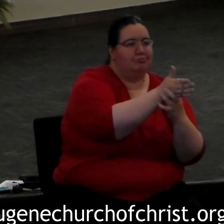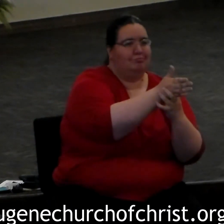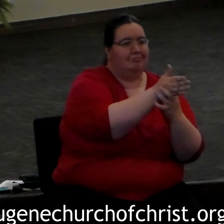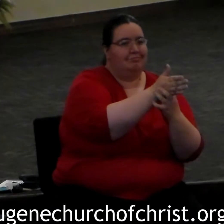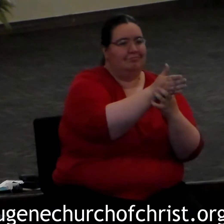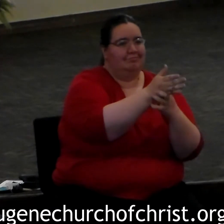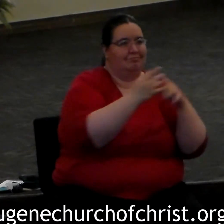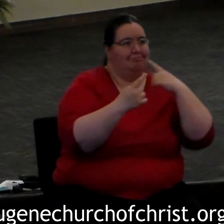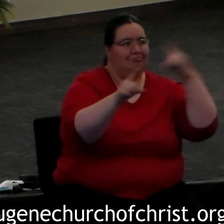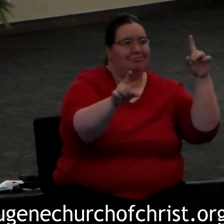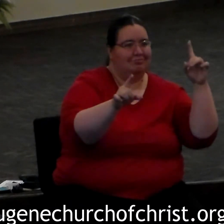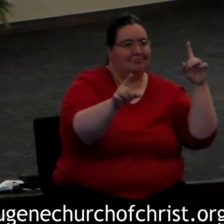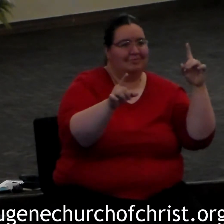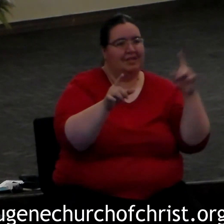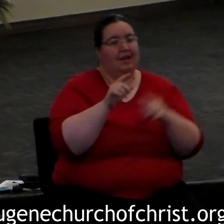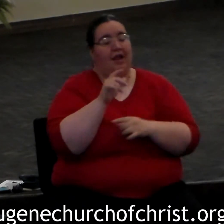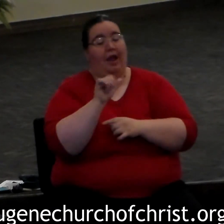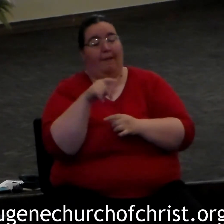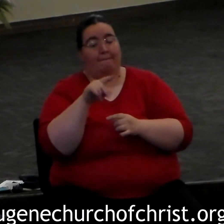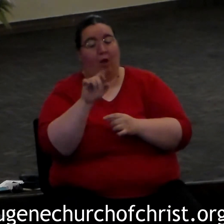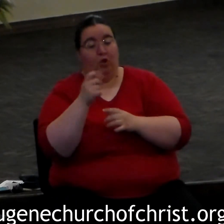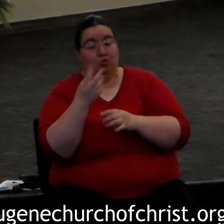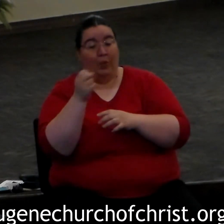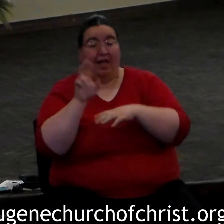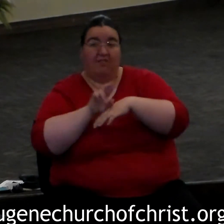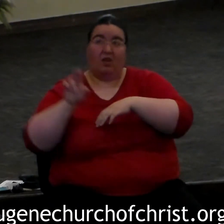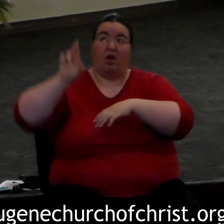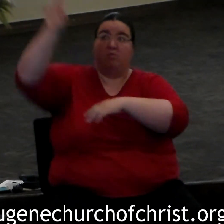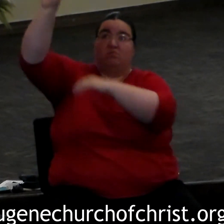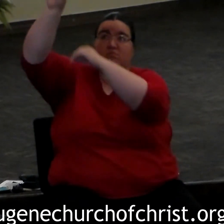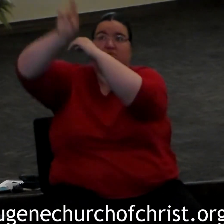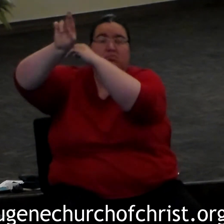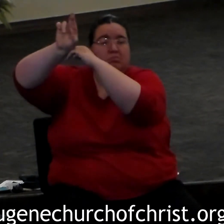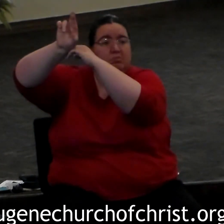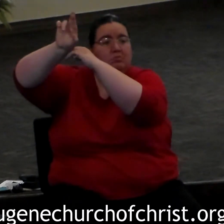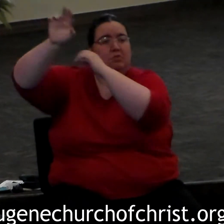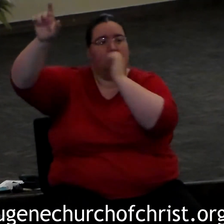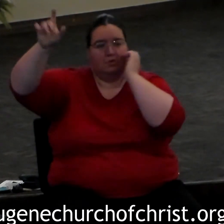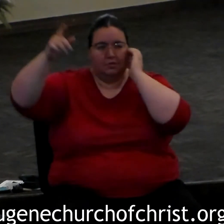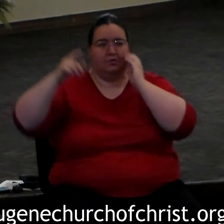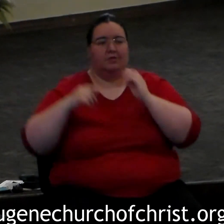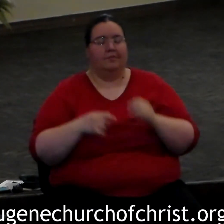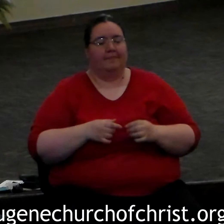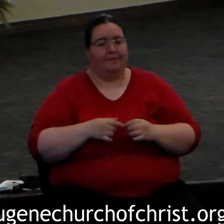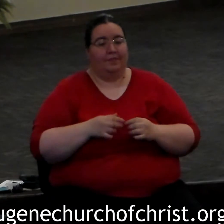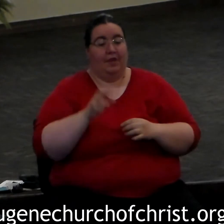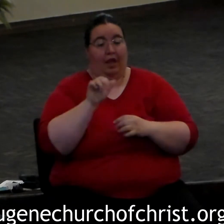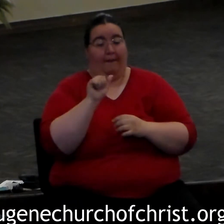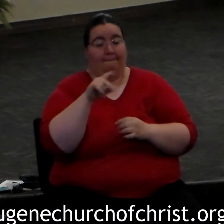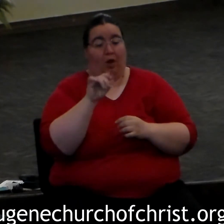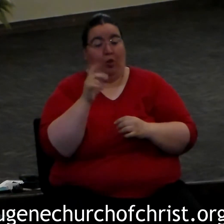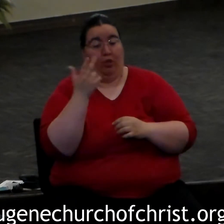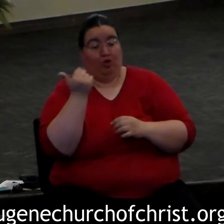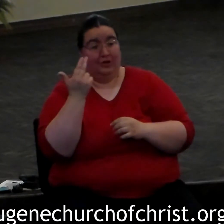into live TV, it's a big deal. Apollo 13 does a live feed from their spacecraft, and the networks don't carry